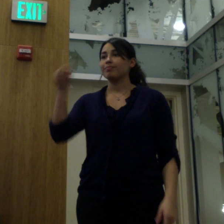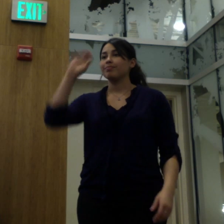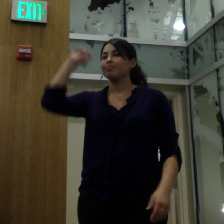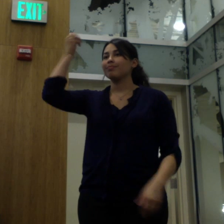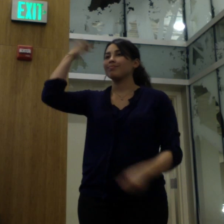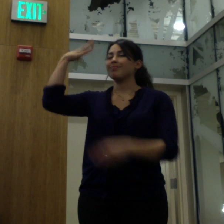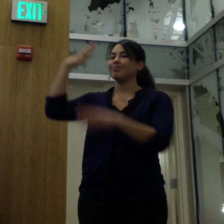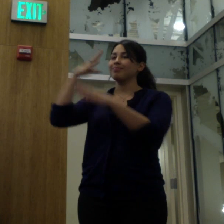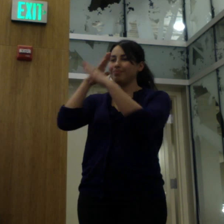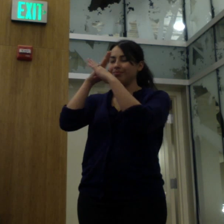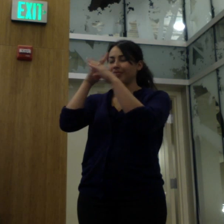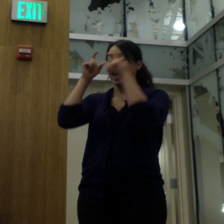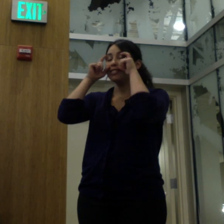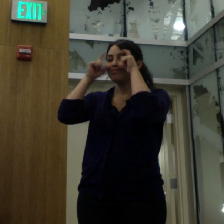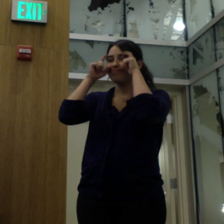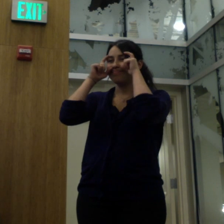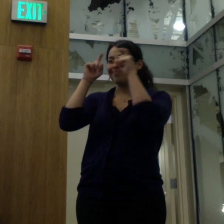sunglasses.